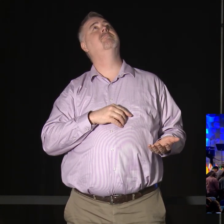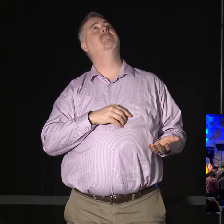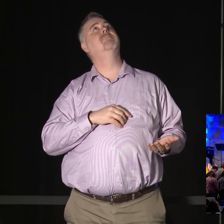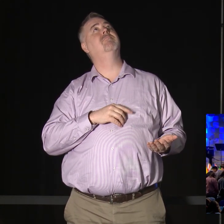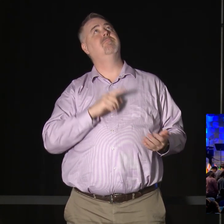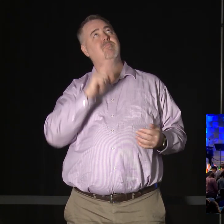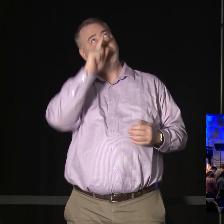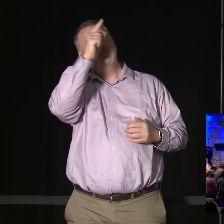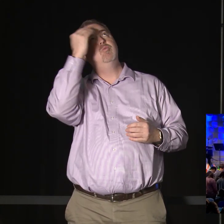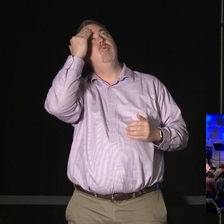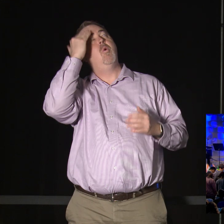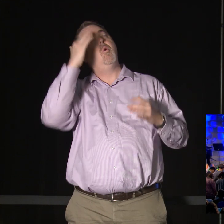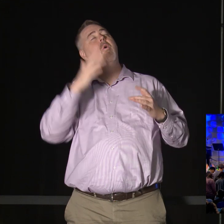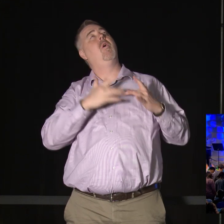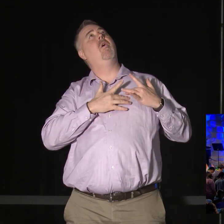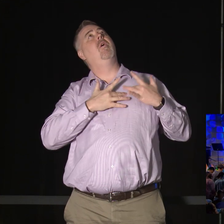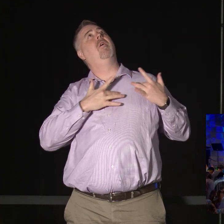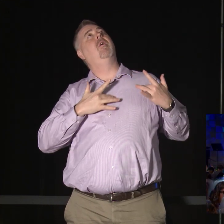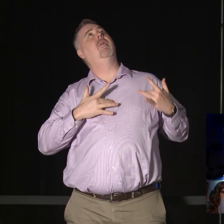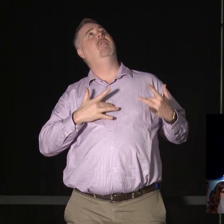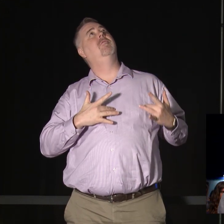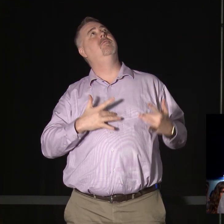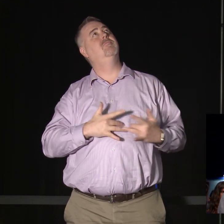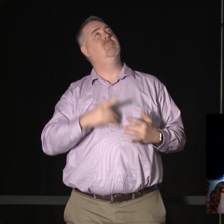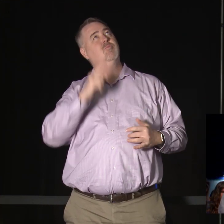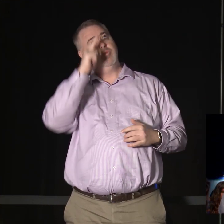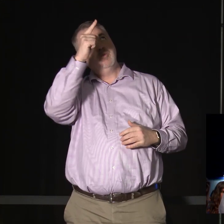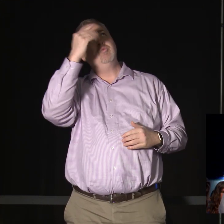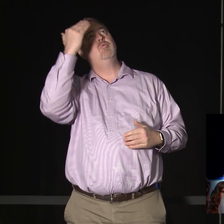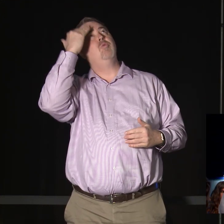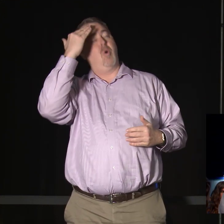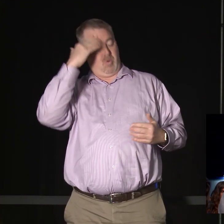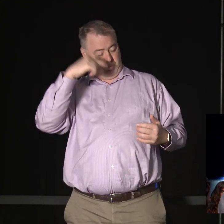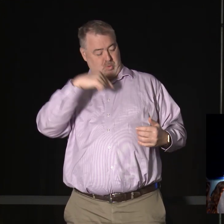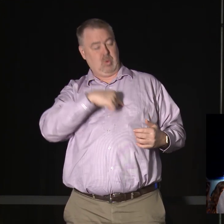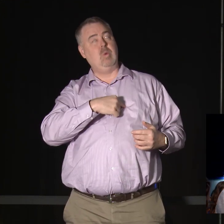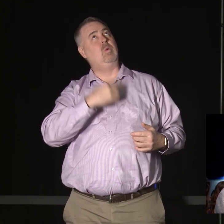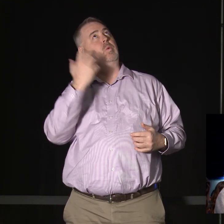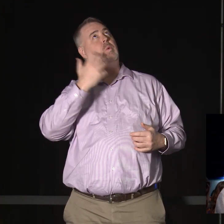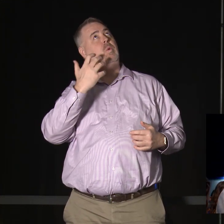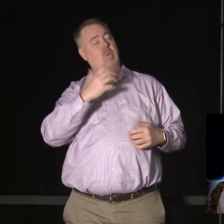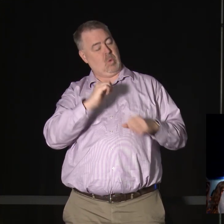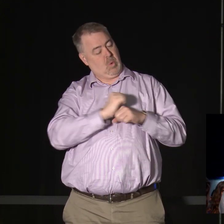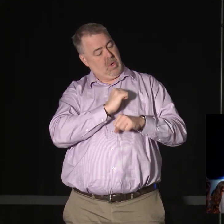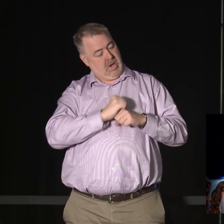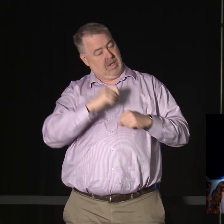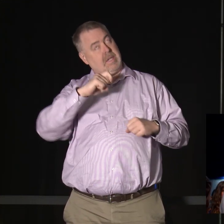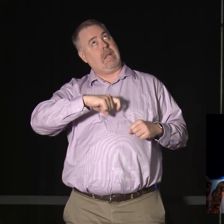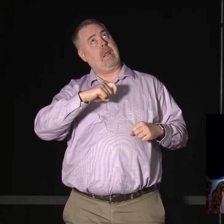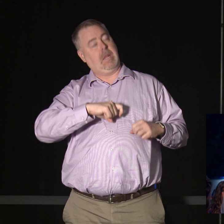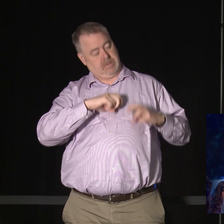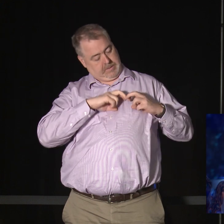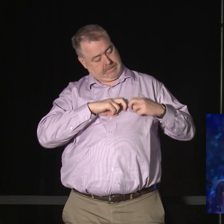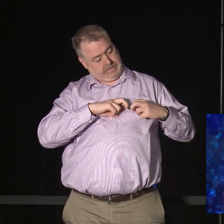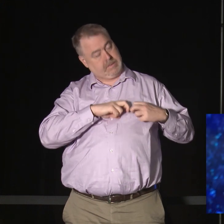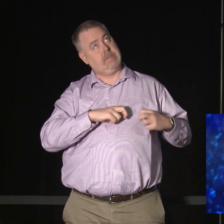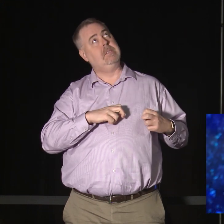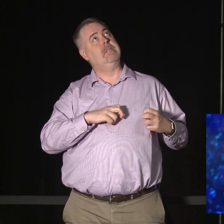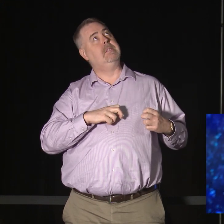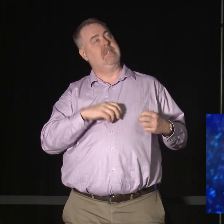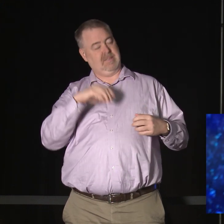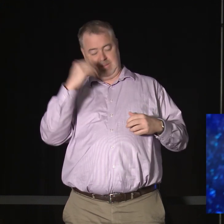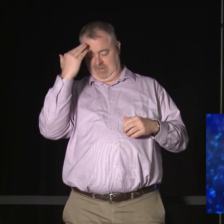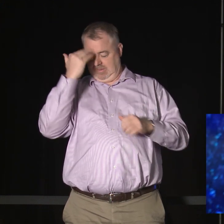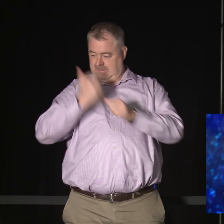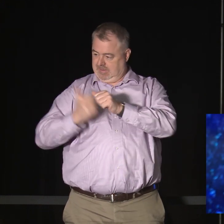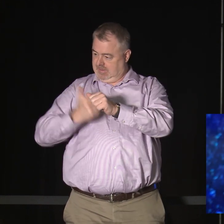You know our hearts, and you know the work that needs to be done on the heart level for each and every one of us that's in